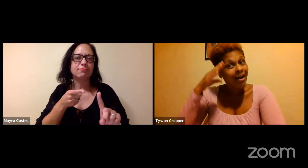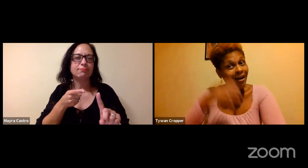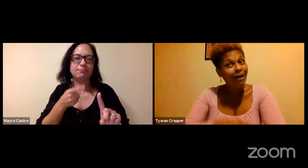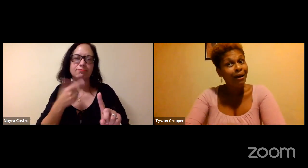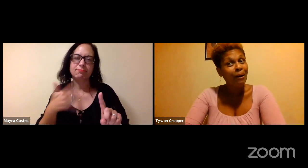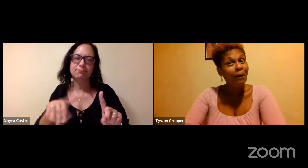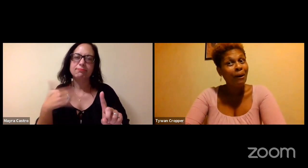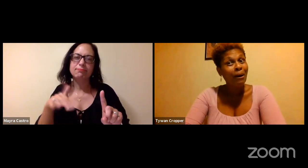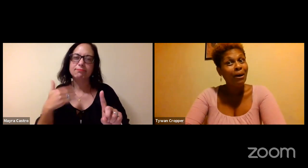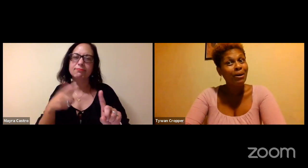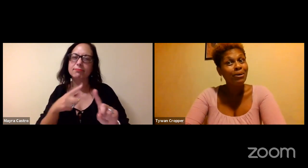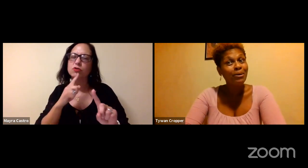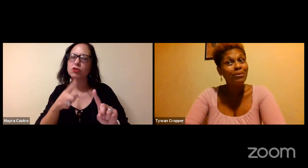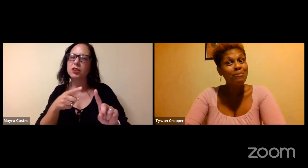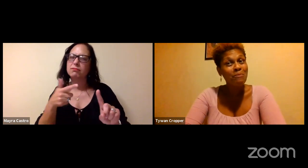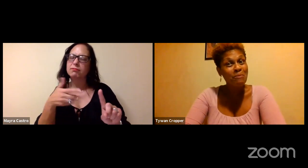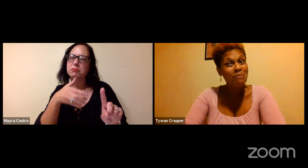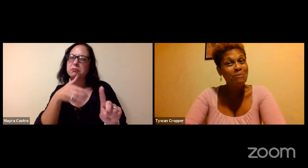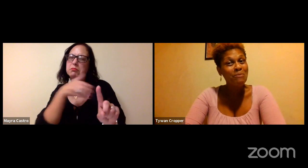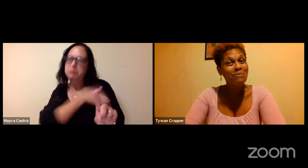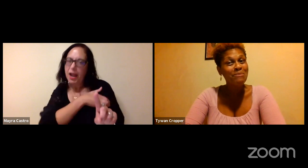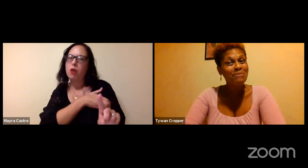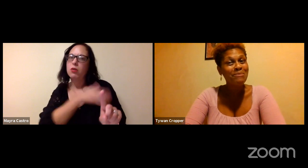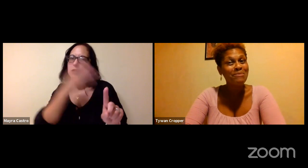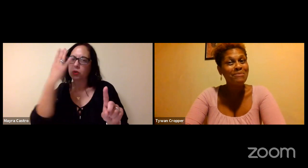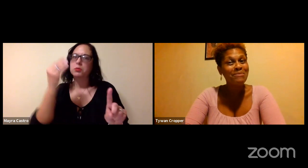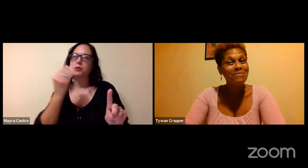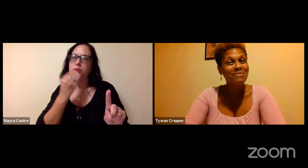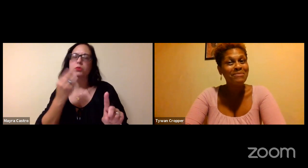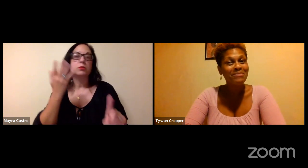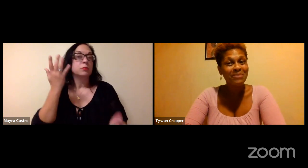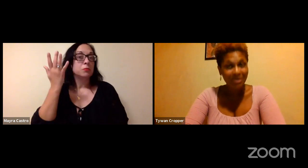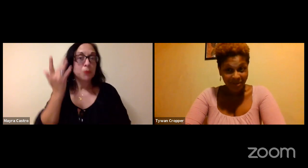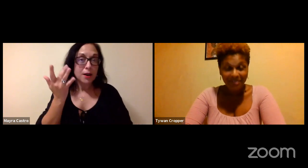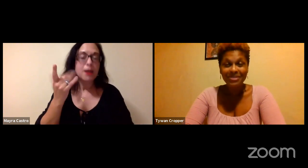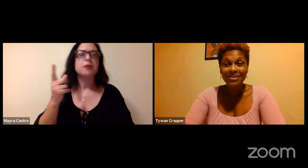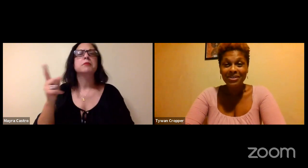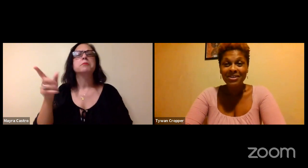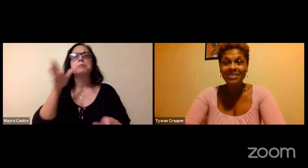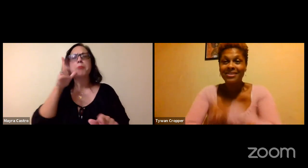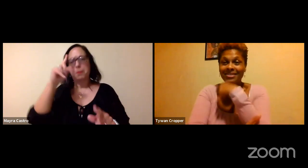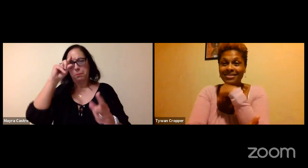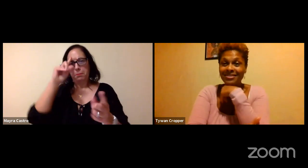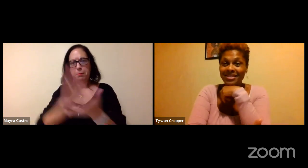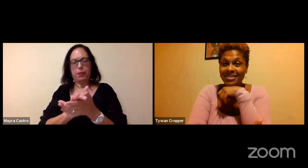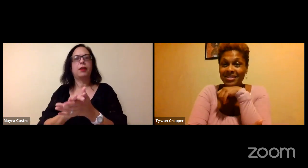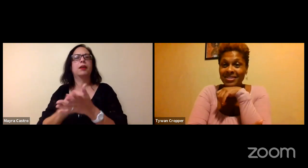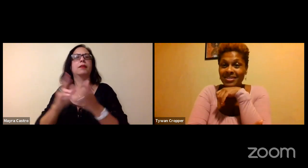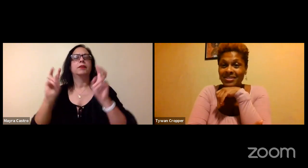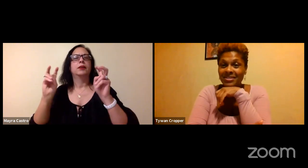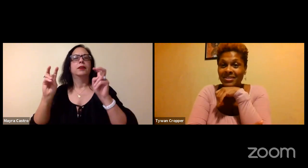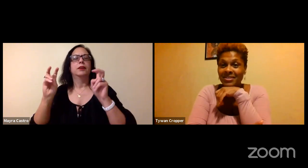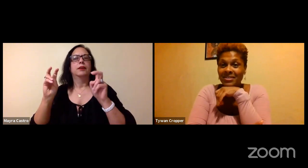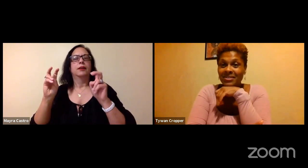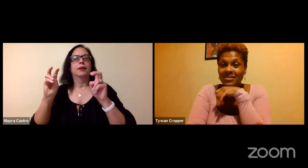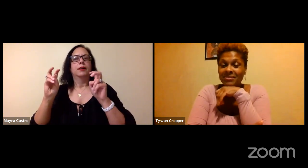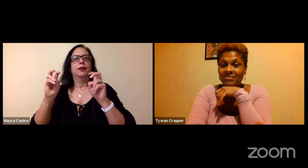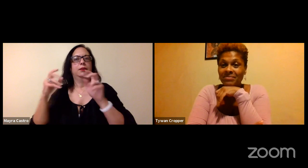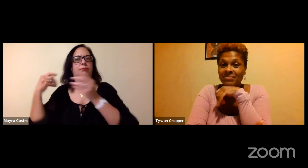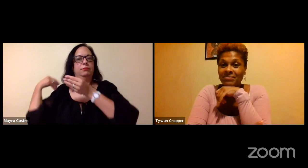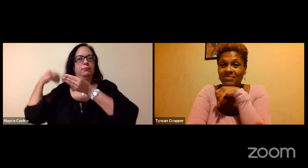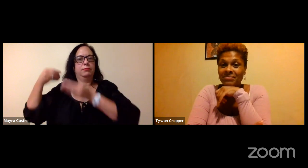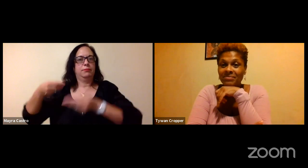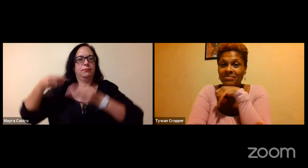The food, without a doubt. Food is very powerful in our culture. My